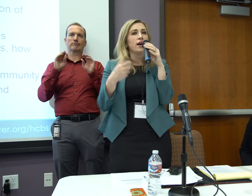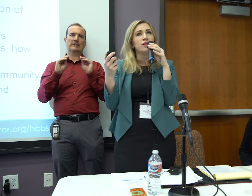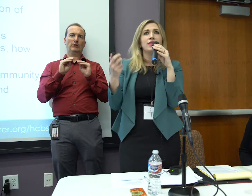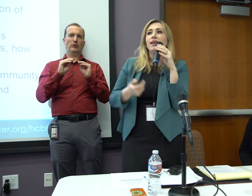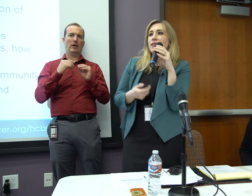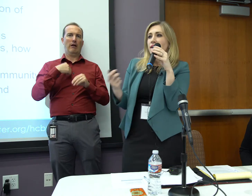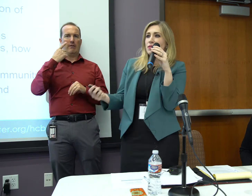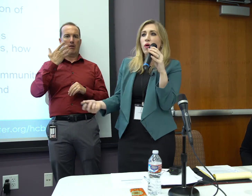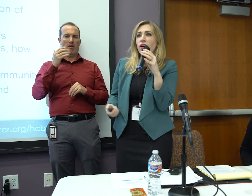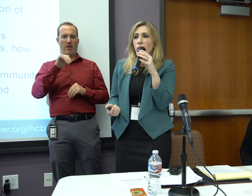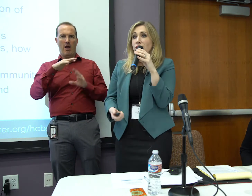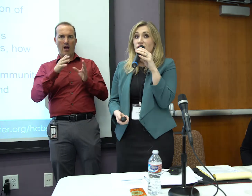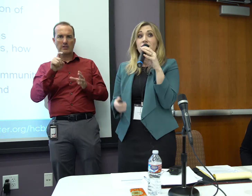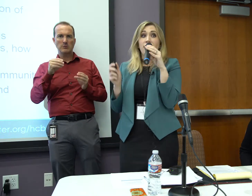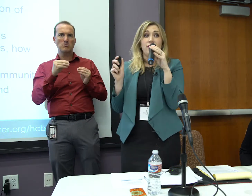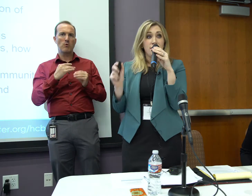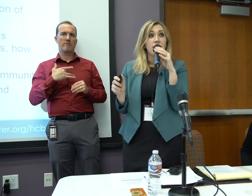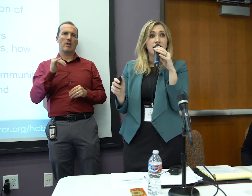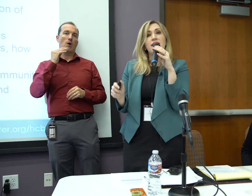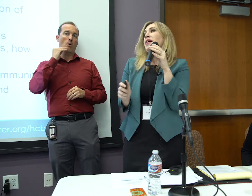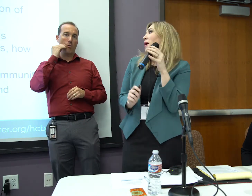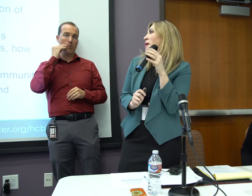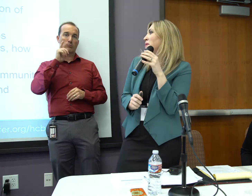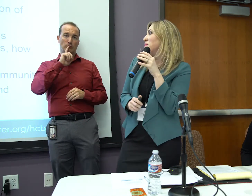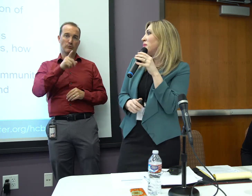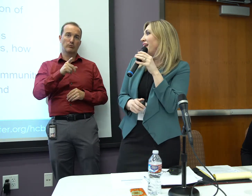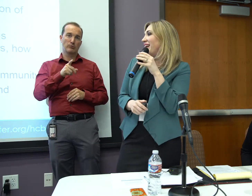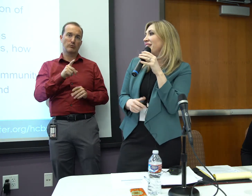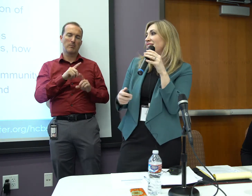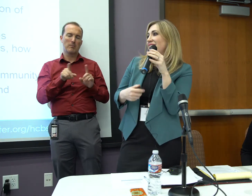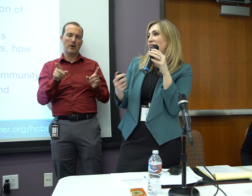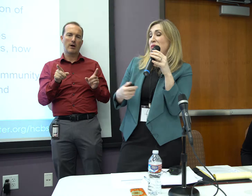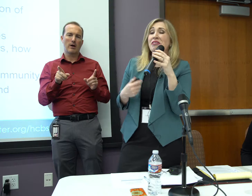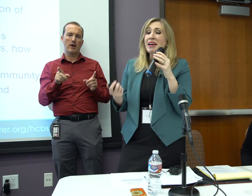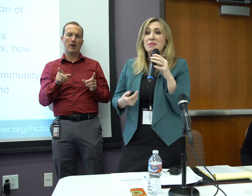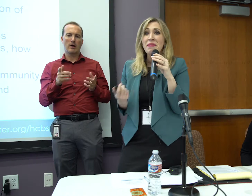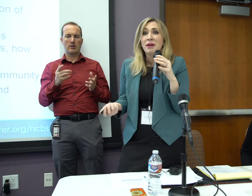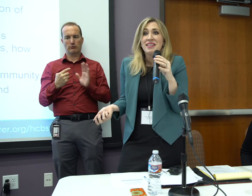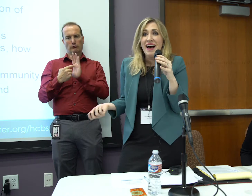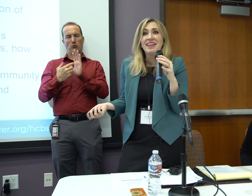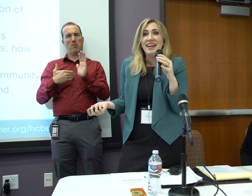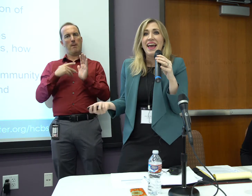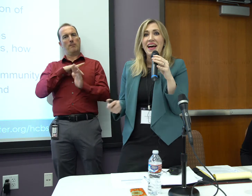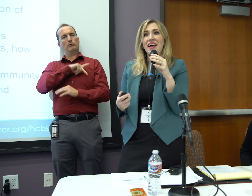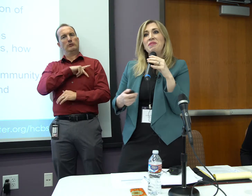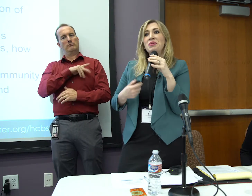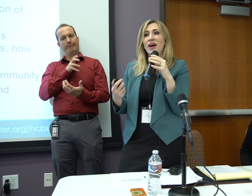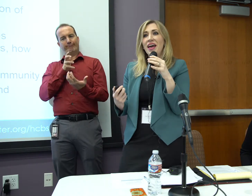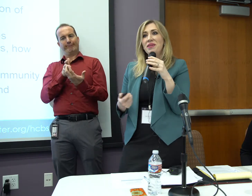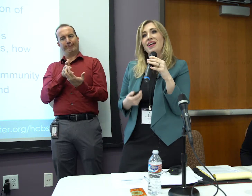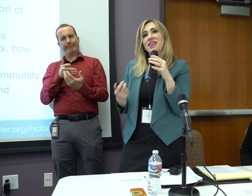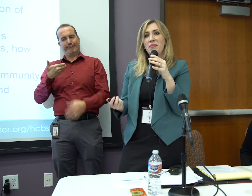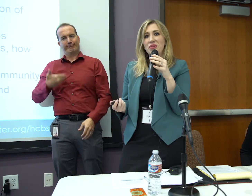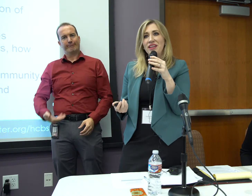like this house needs more homey touches, and it does. But at least it reflects my personality and